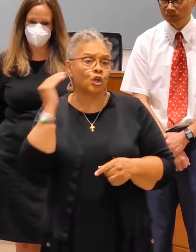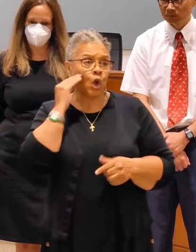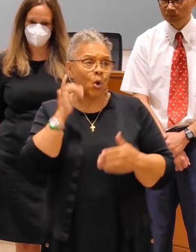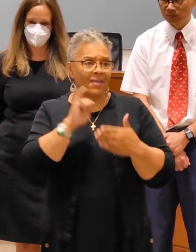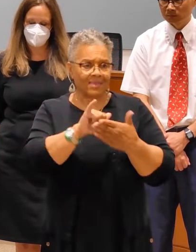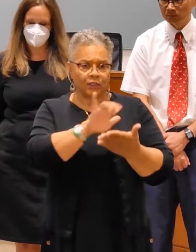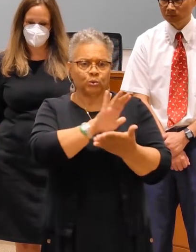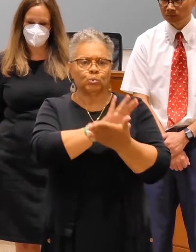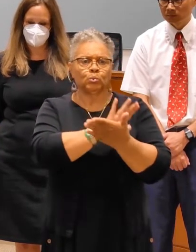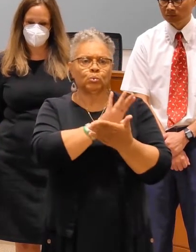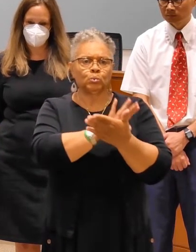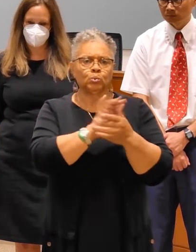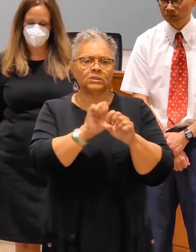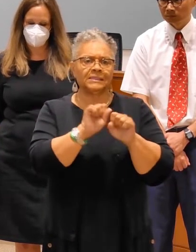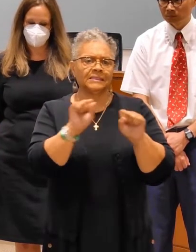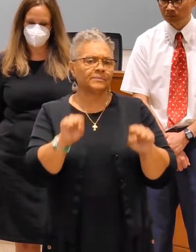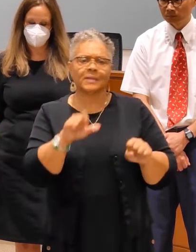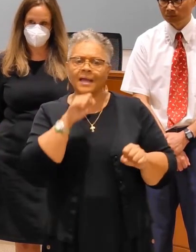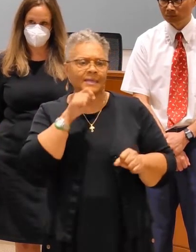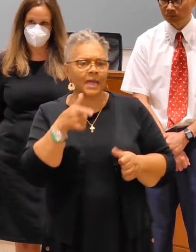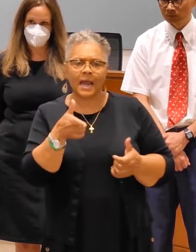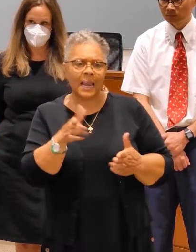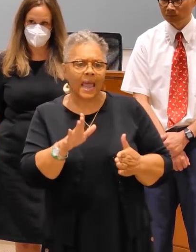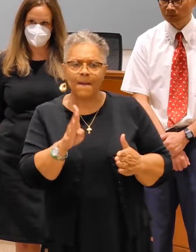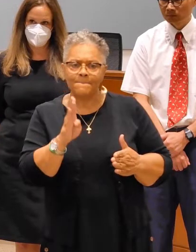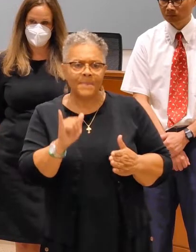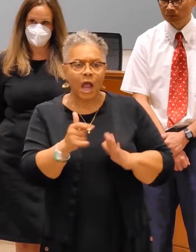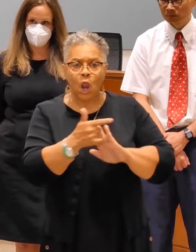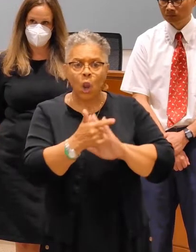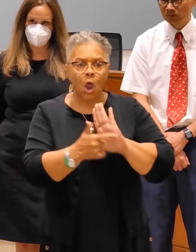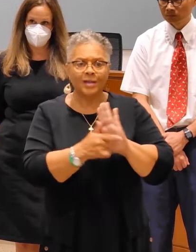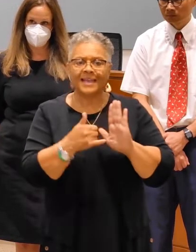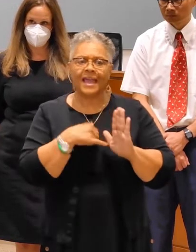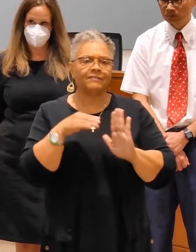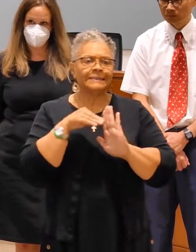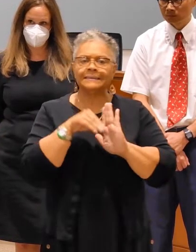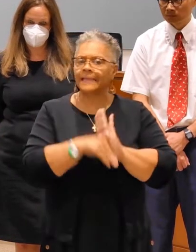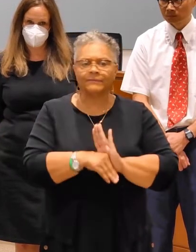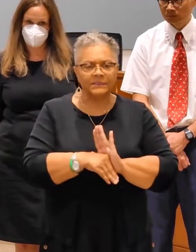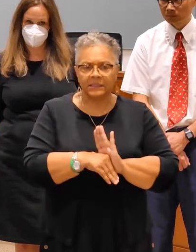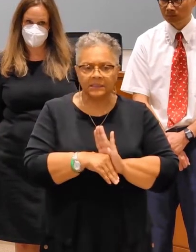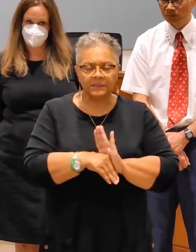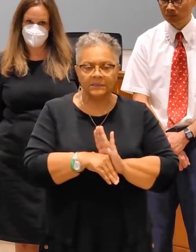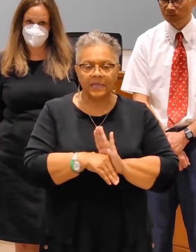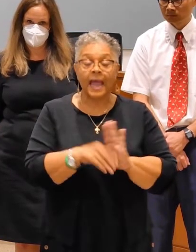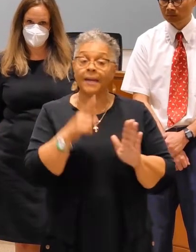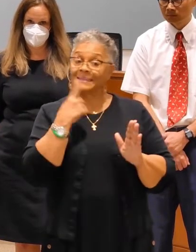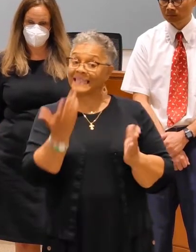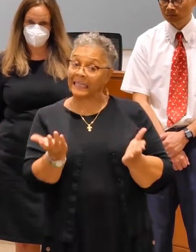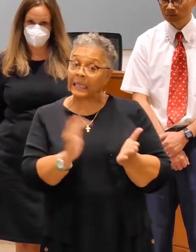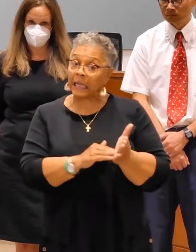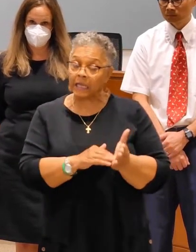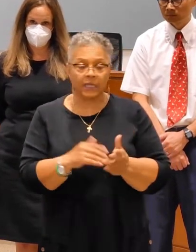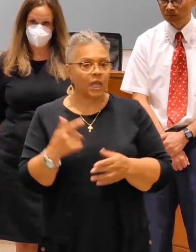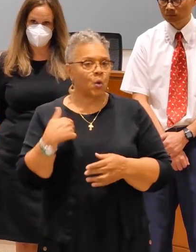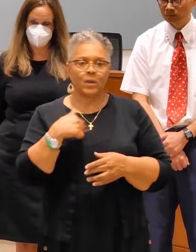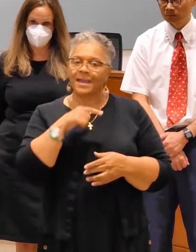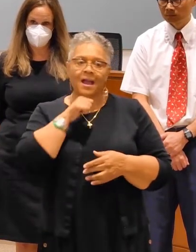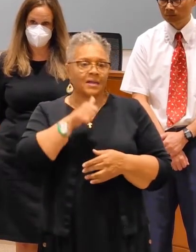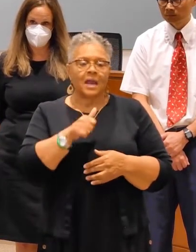school systems are not allowed by law to have a deficit? Let me state that again. We